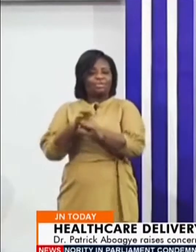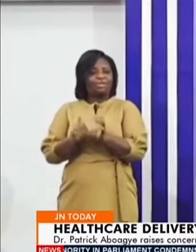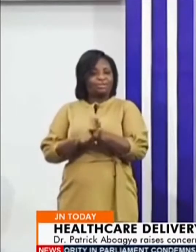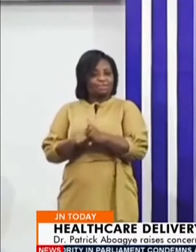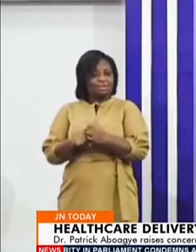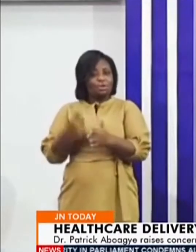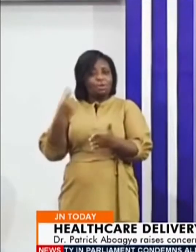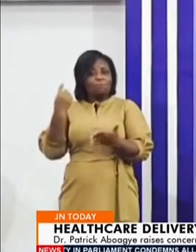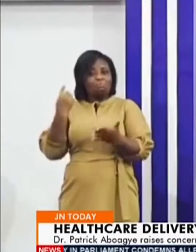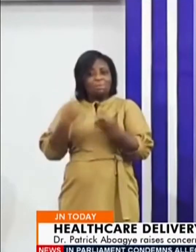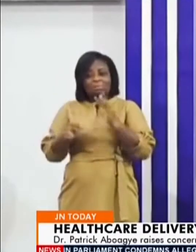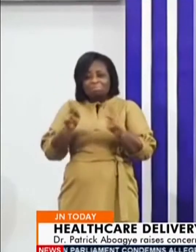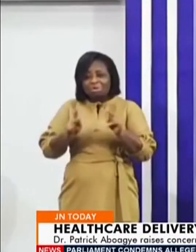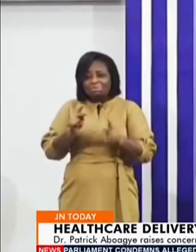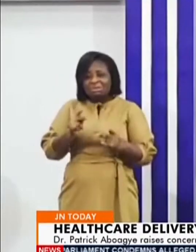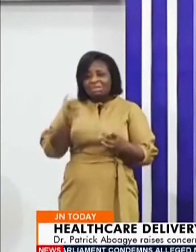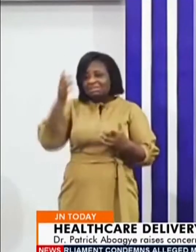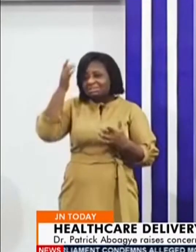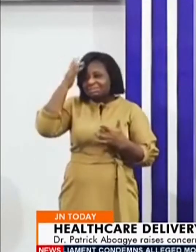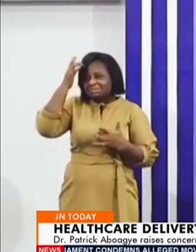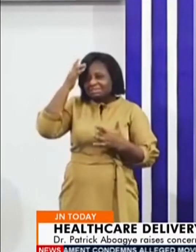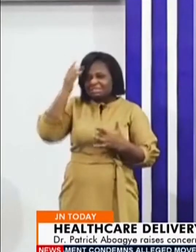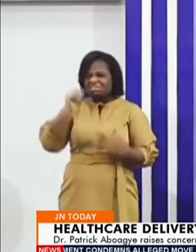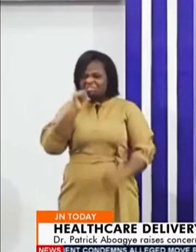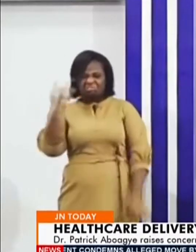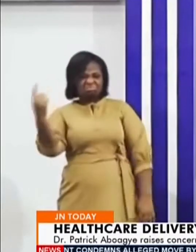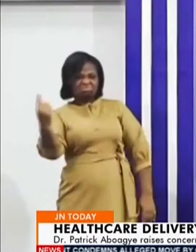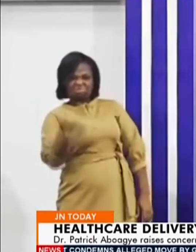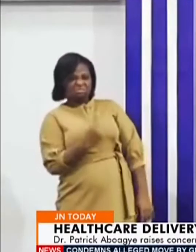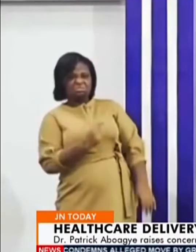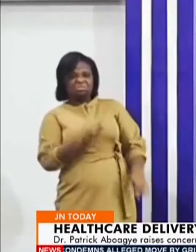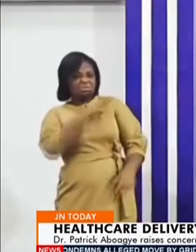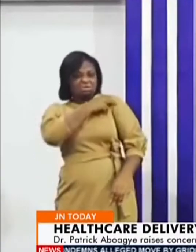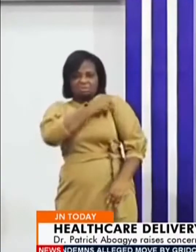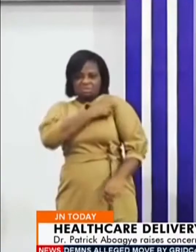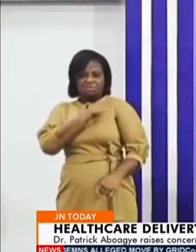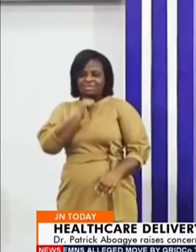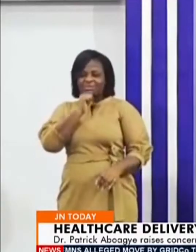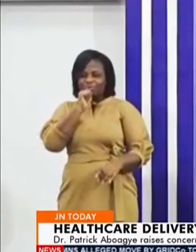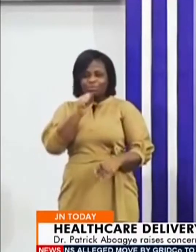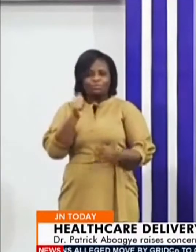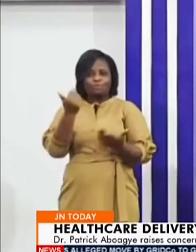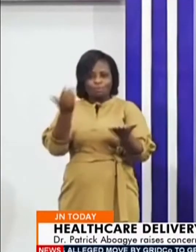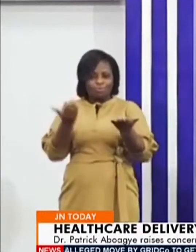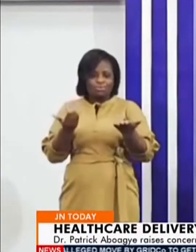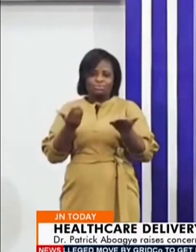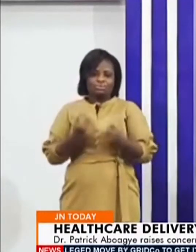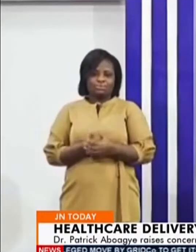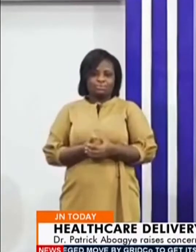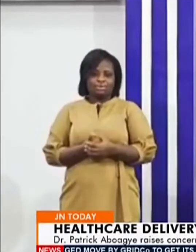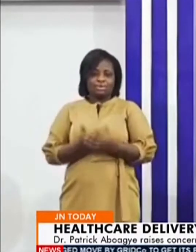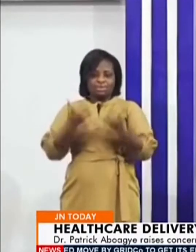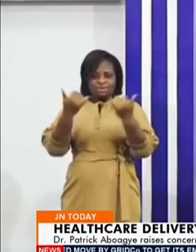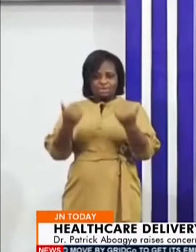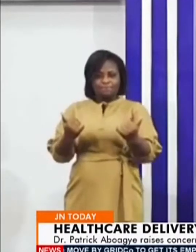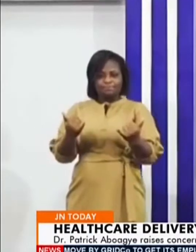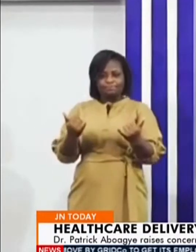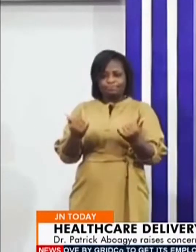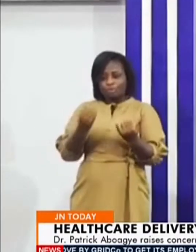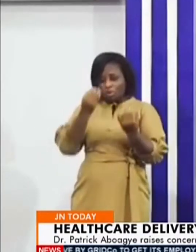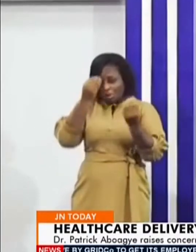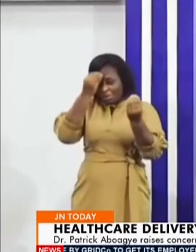it means that people who are sick may not be seeking care that is not what we want institutionalizing adhering to